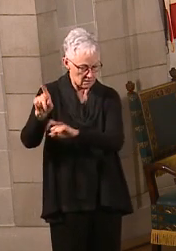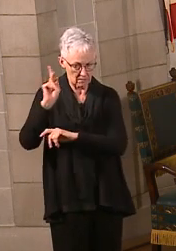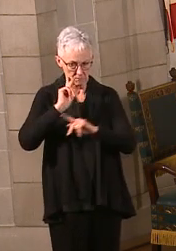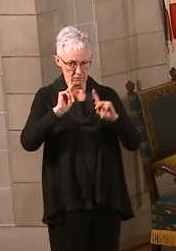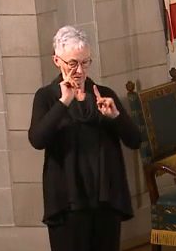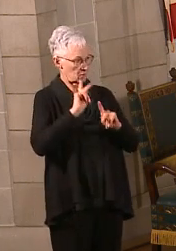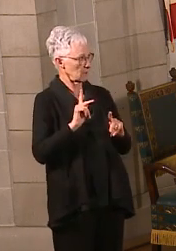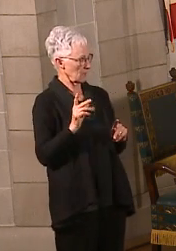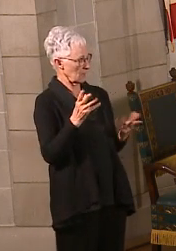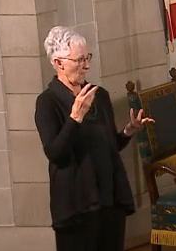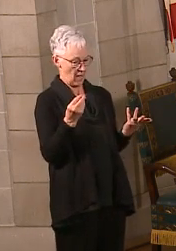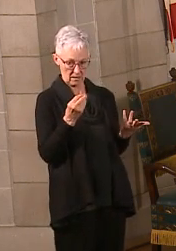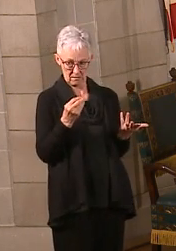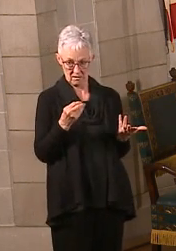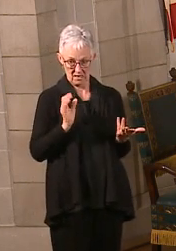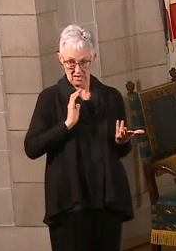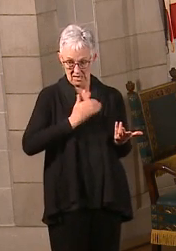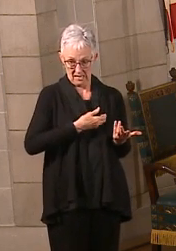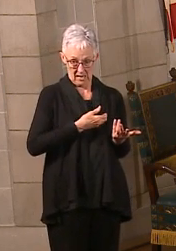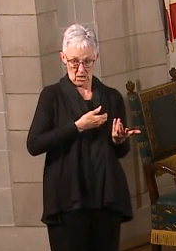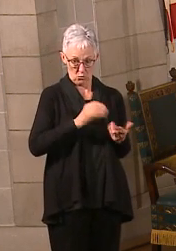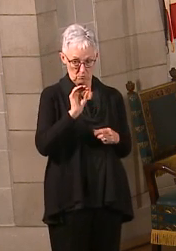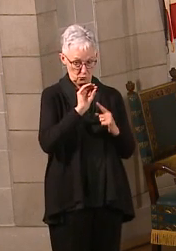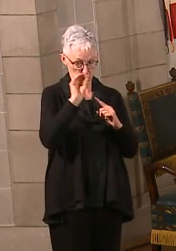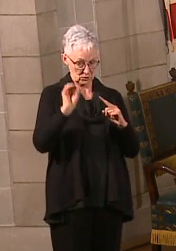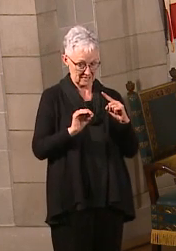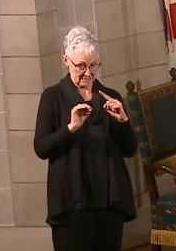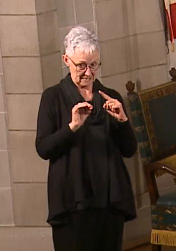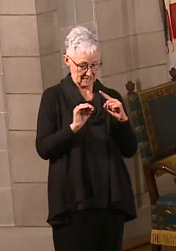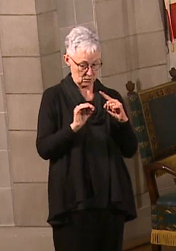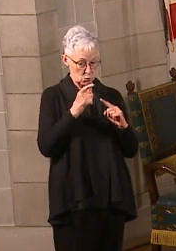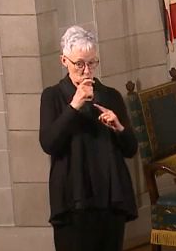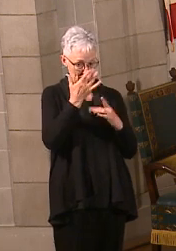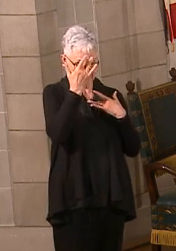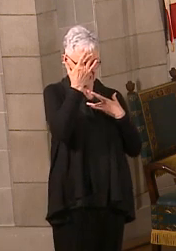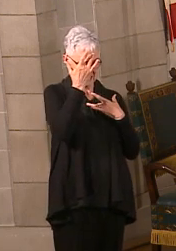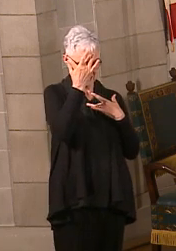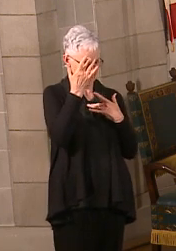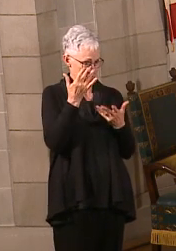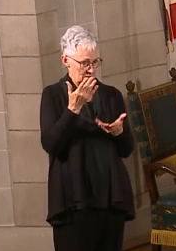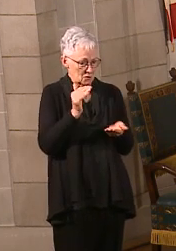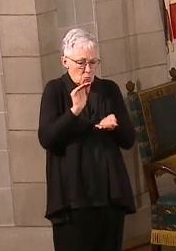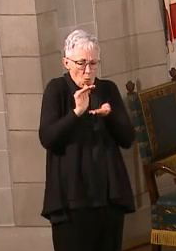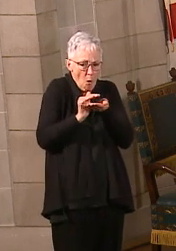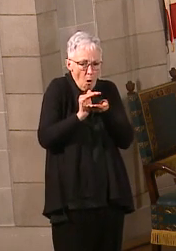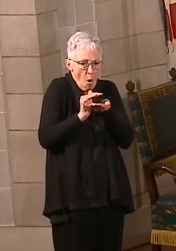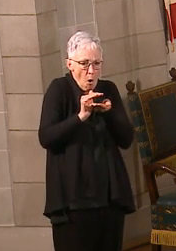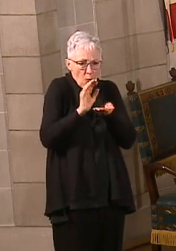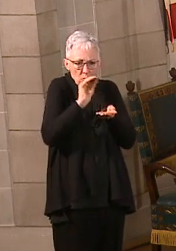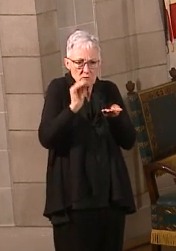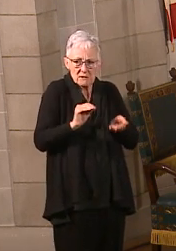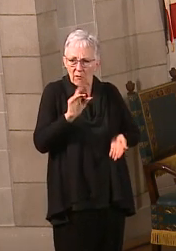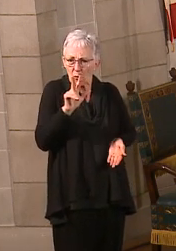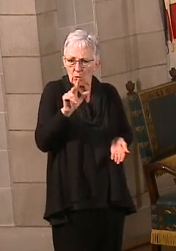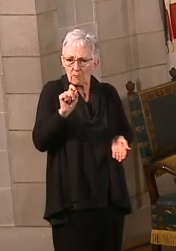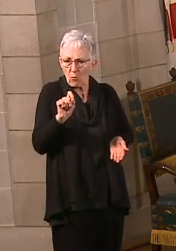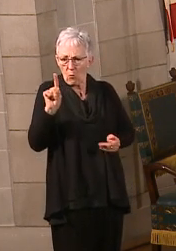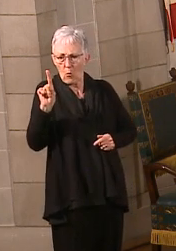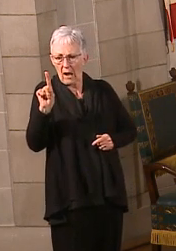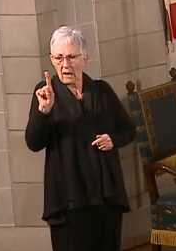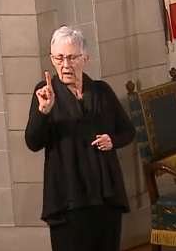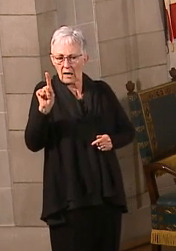Antone, I think this is still right, it's about 3% in Lincoln, is that right? 3.1%. 3.1% in Lincoln, just compared to statewide